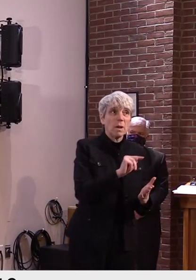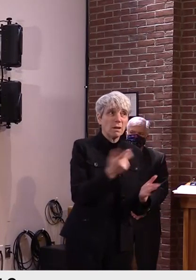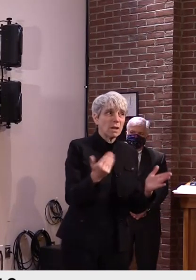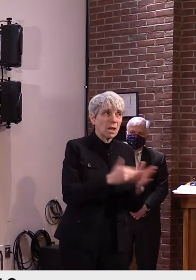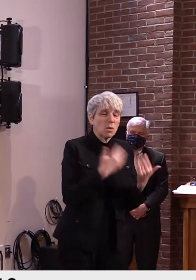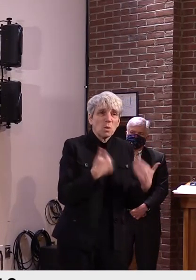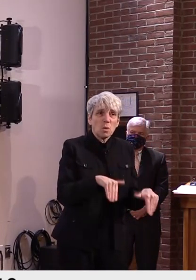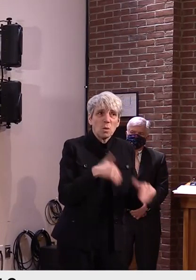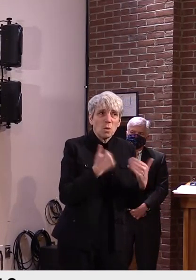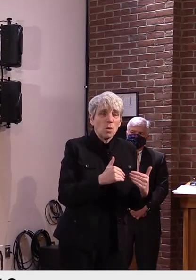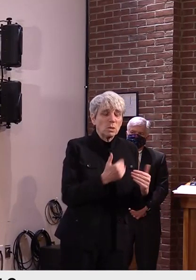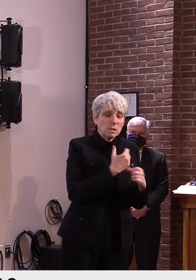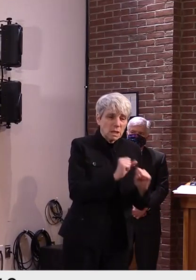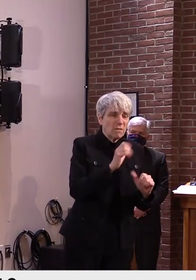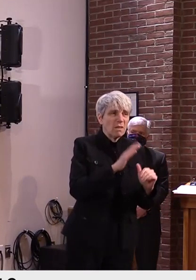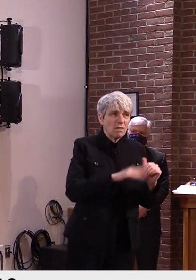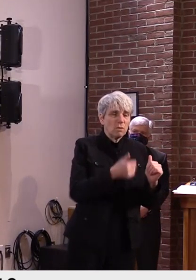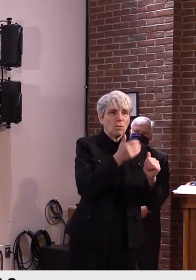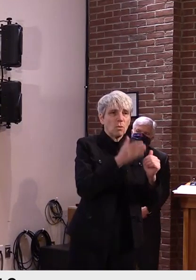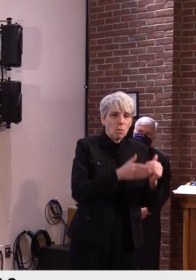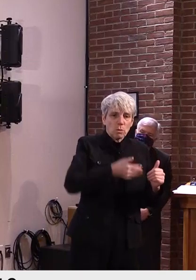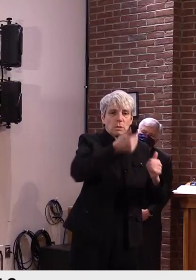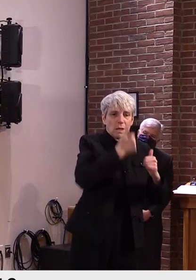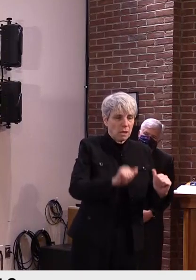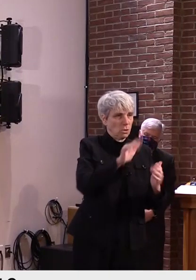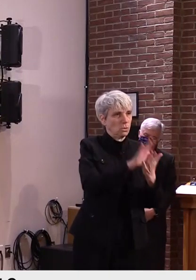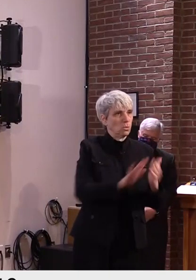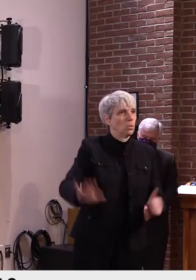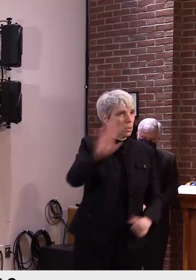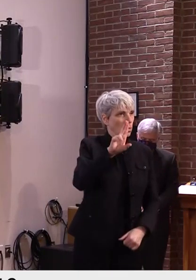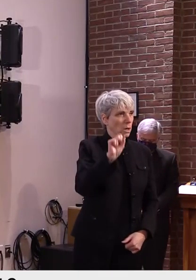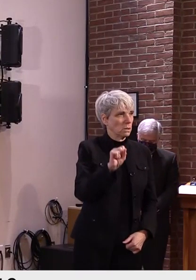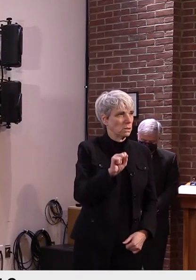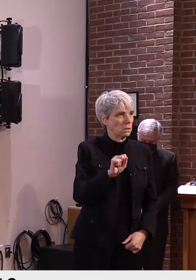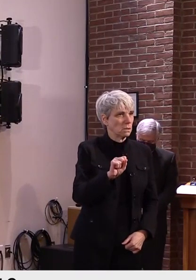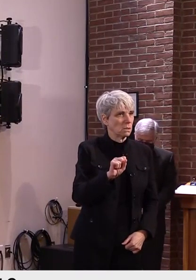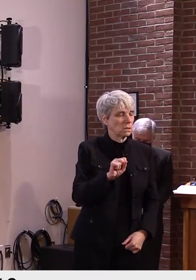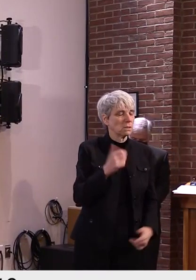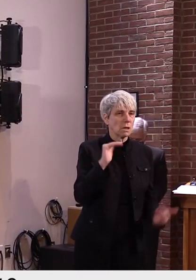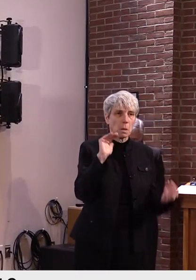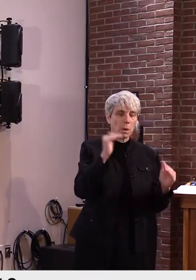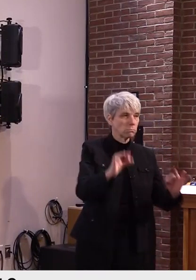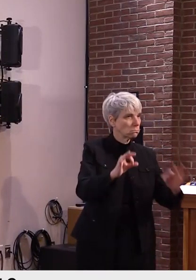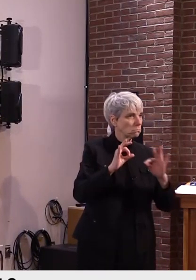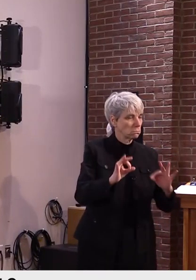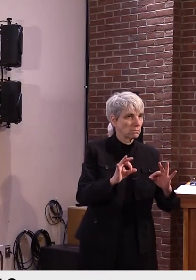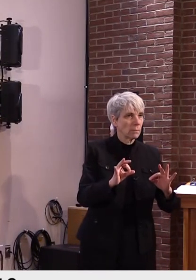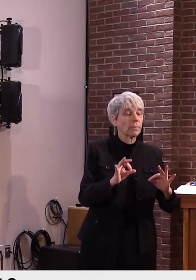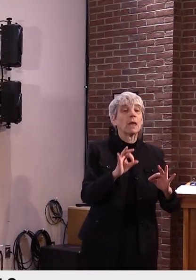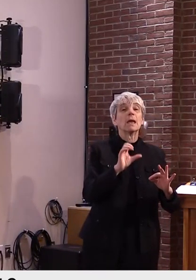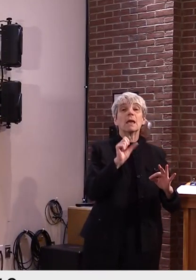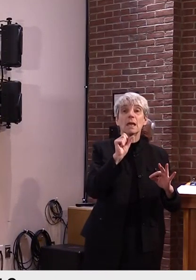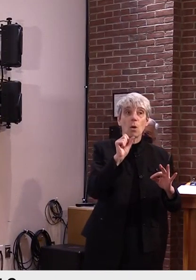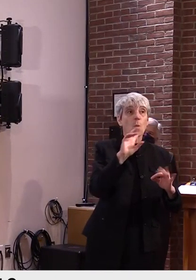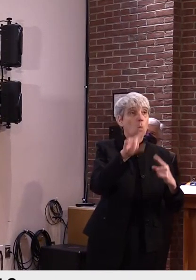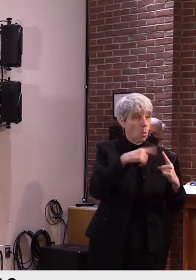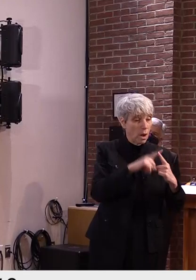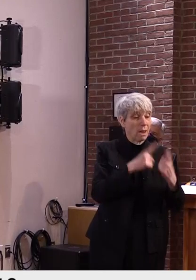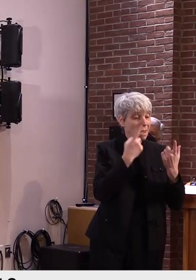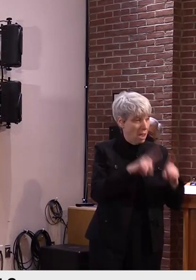country. We know this by our still low rate of virus in the state. When there is a case in a school, we will quickly act